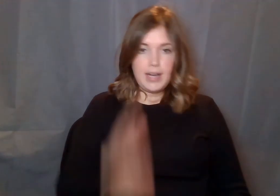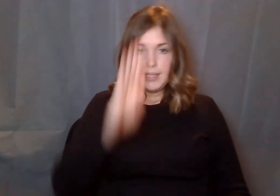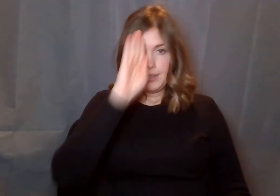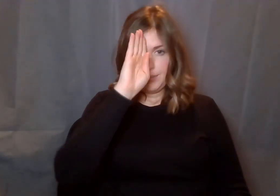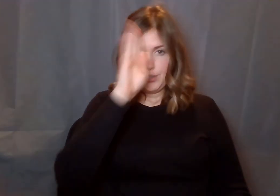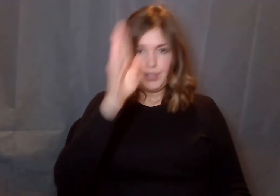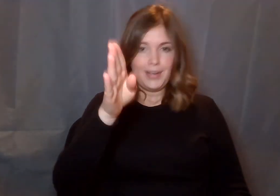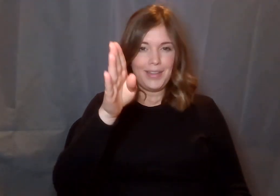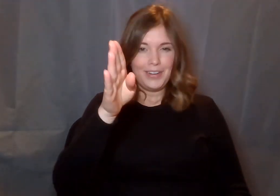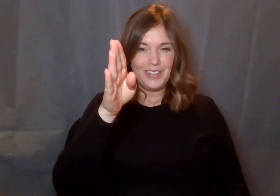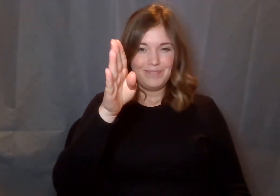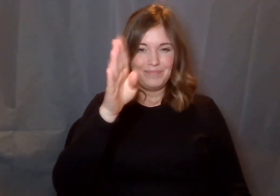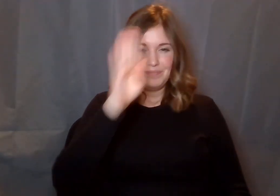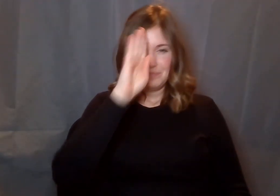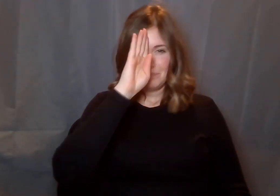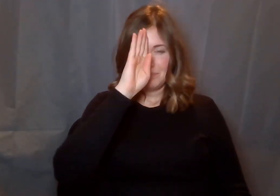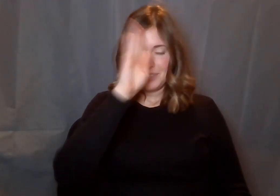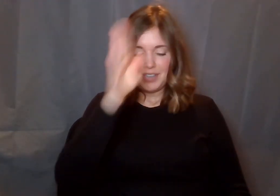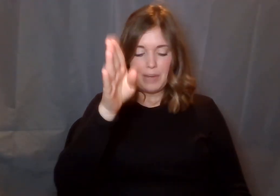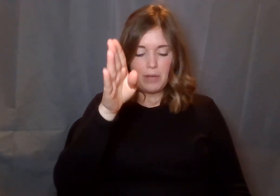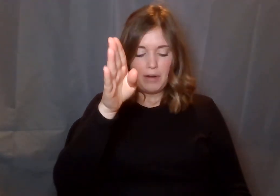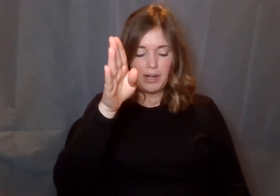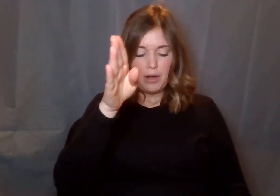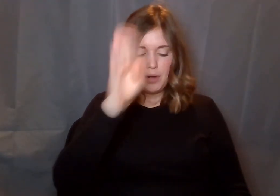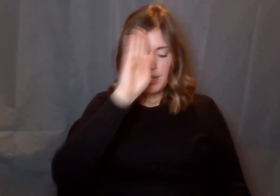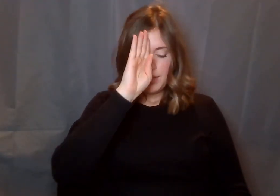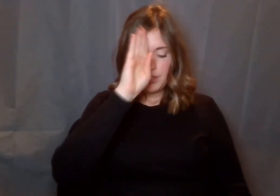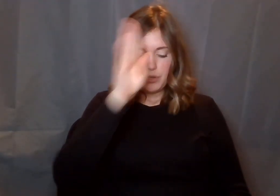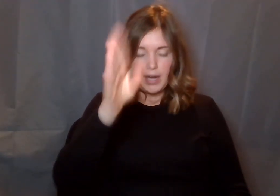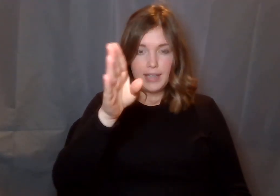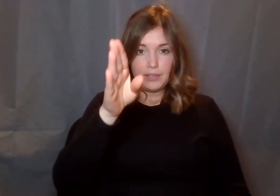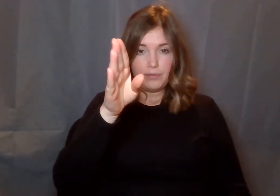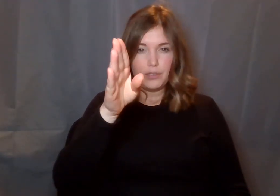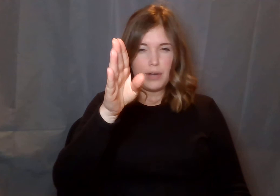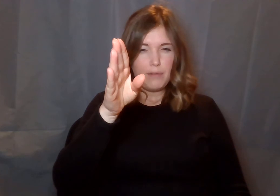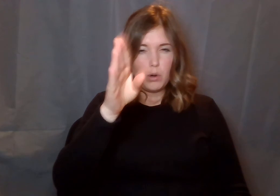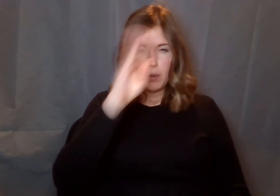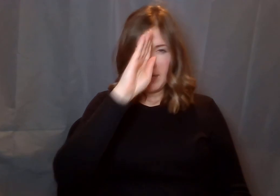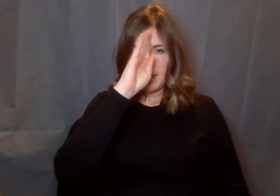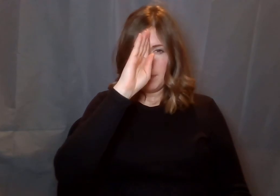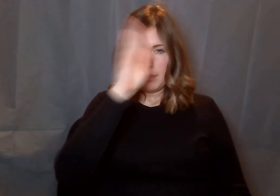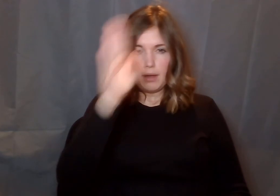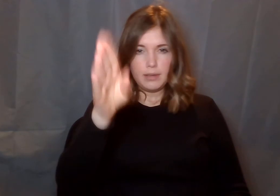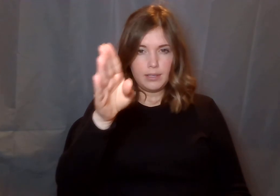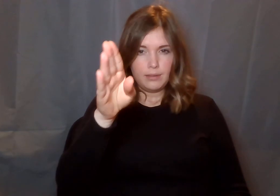Straight, which is another sign we already know. Straight, straightforward, blunt.